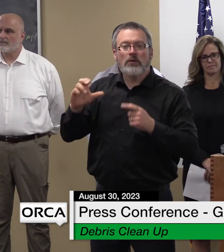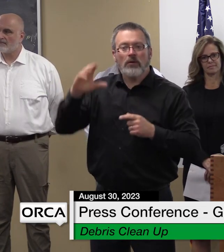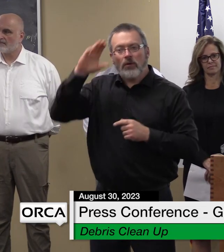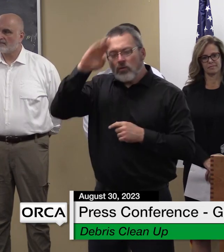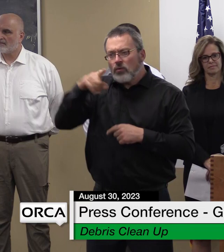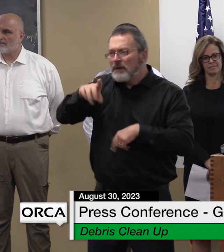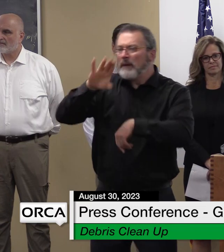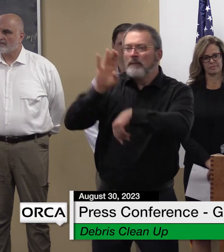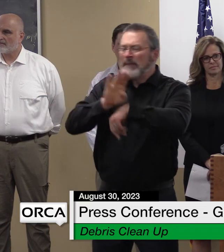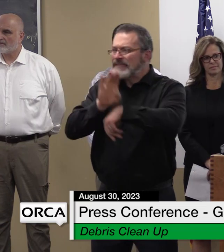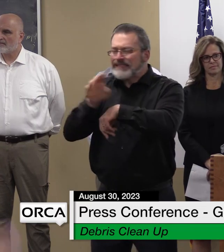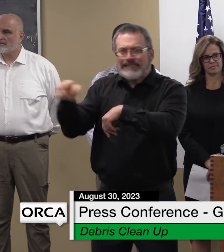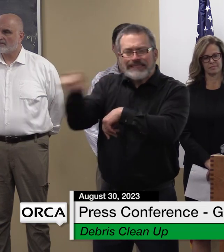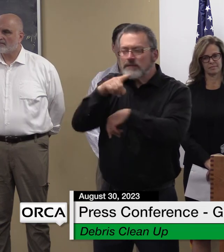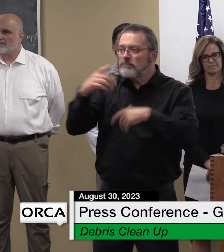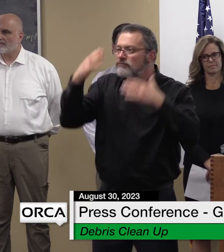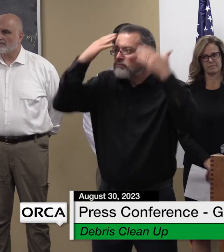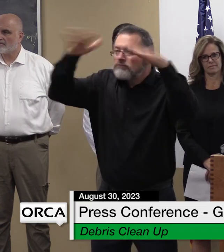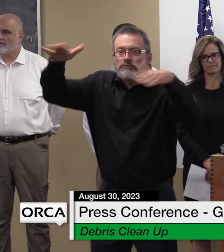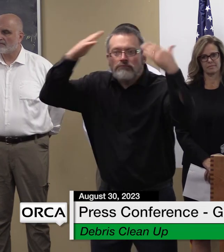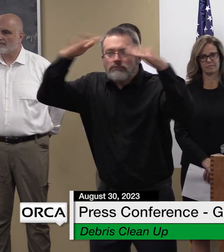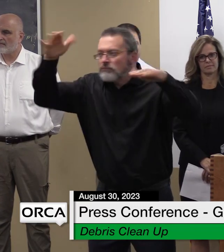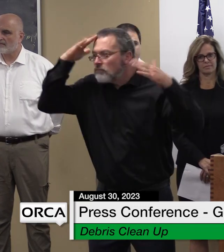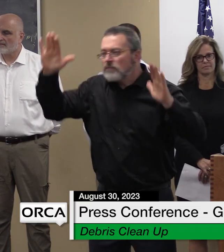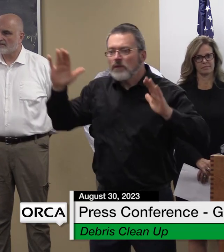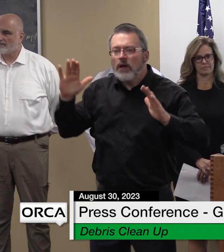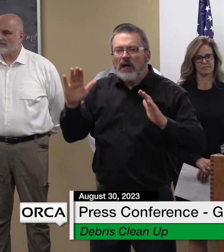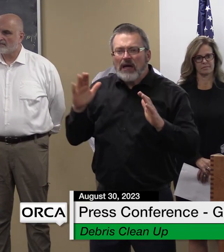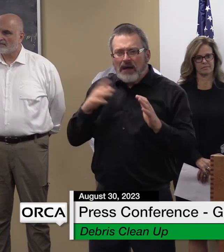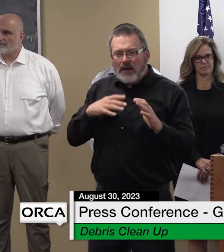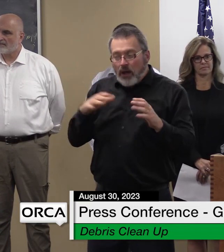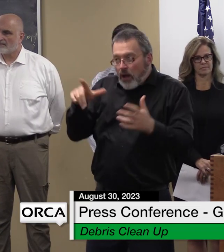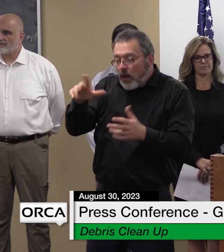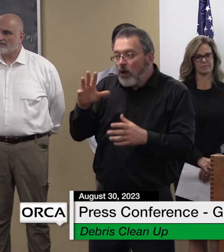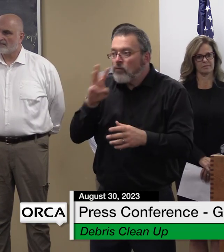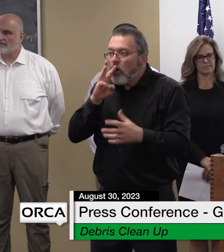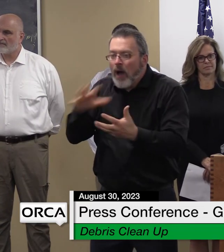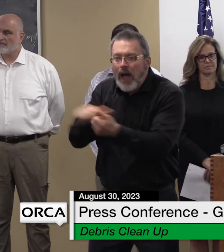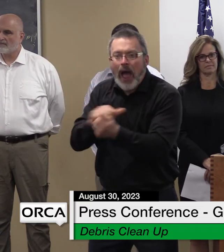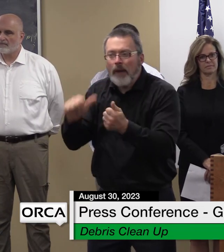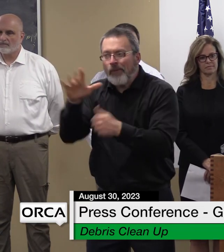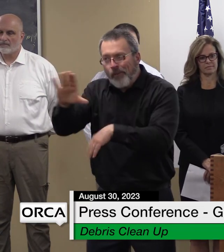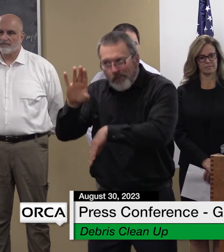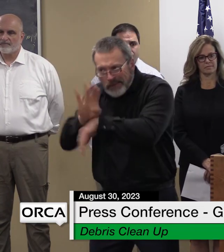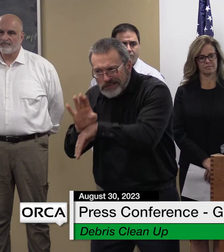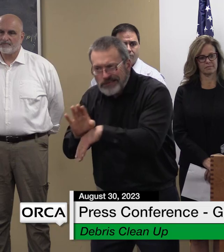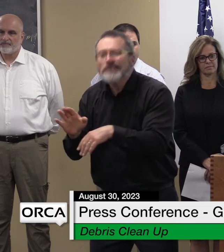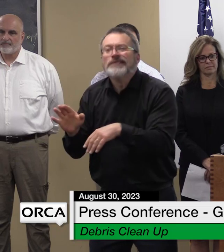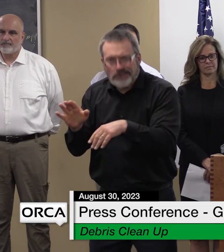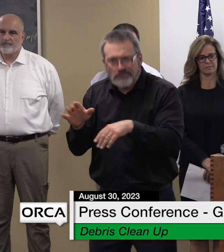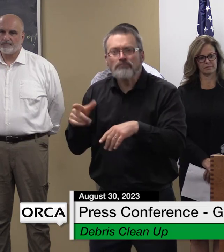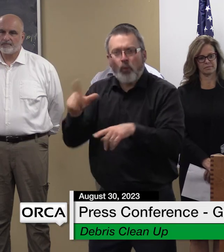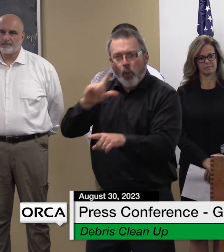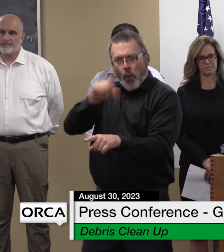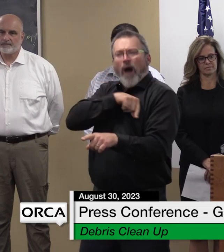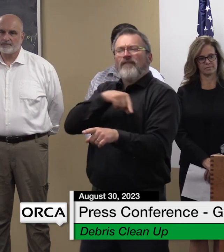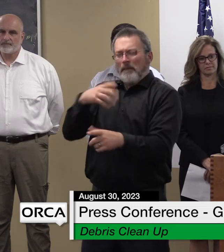this opportunity. So it's important, if you suffer damage as a business, please apply to this simple